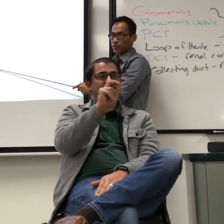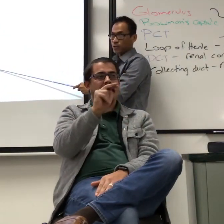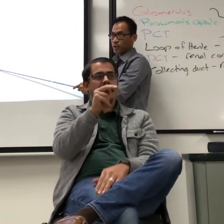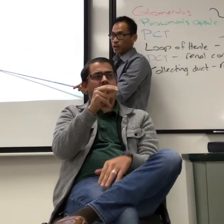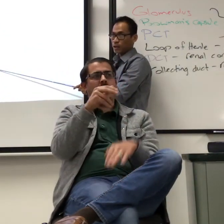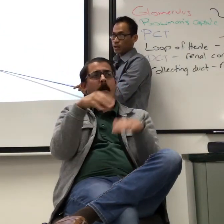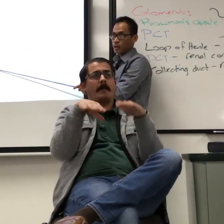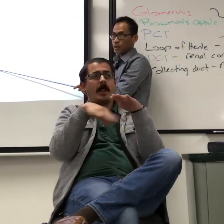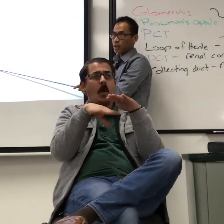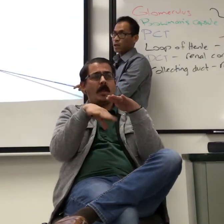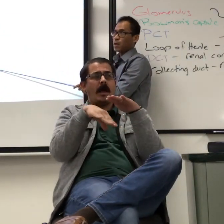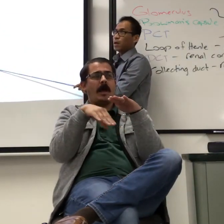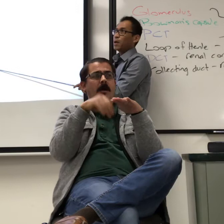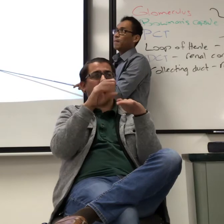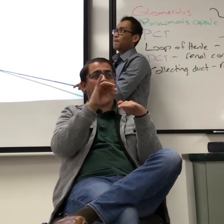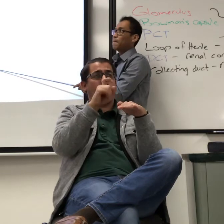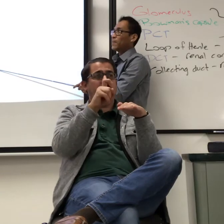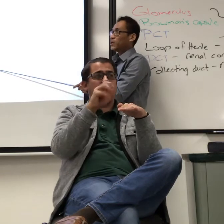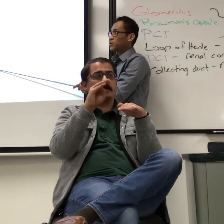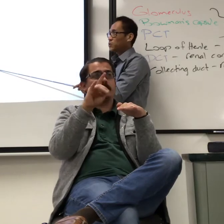Cortex or medulla?